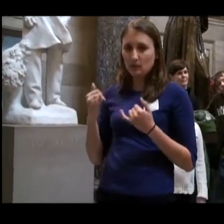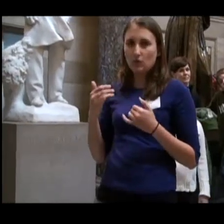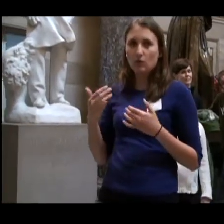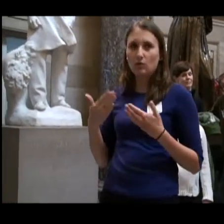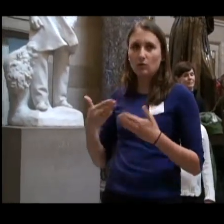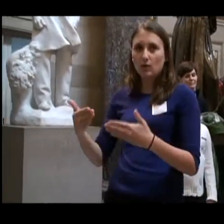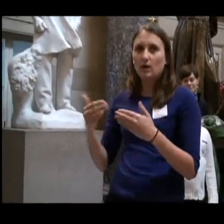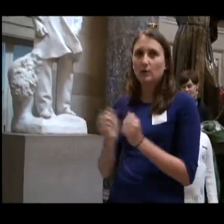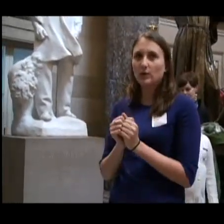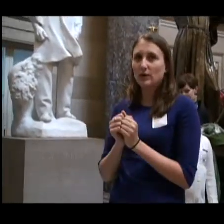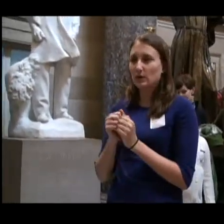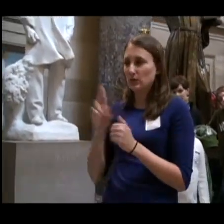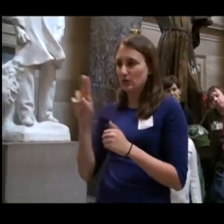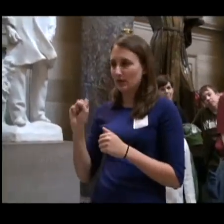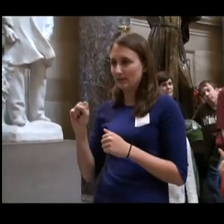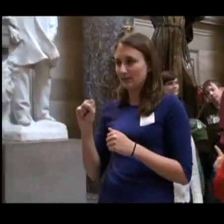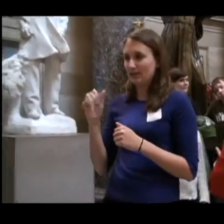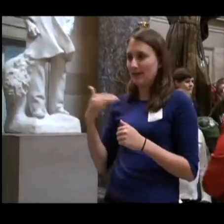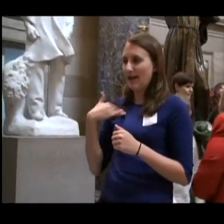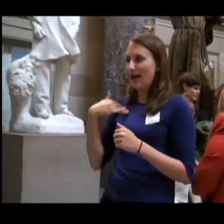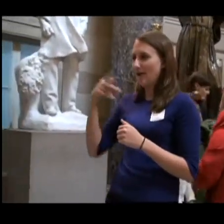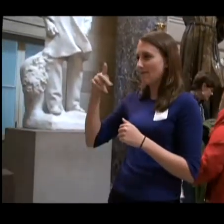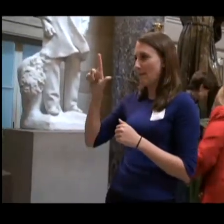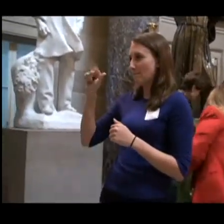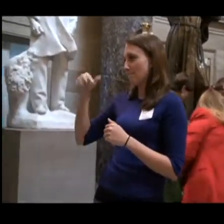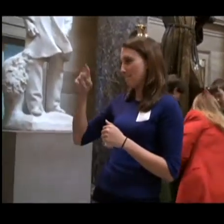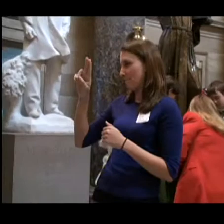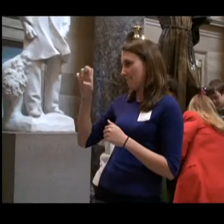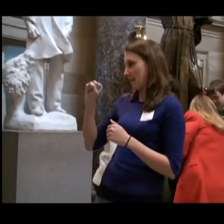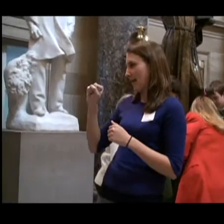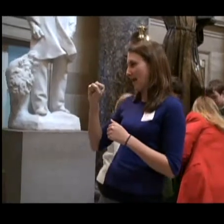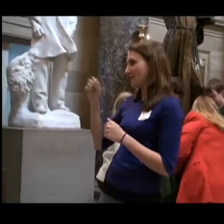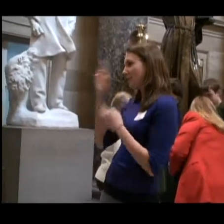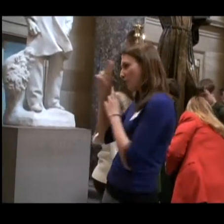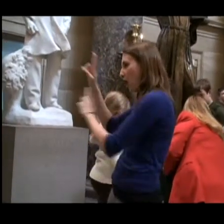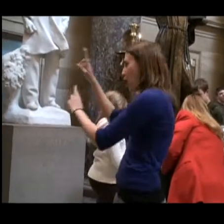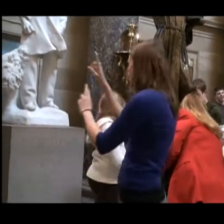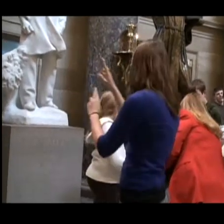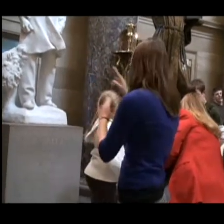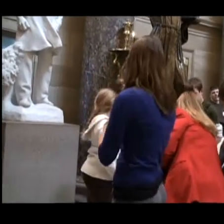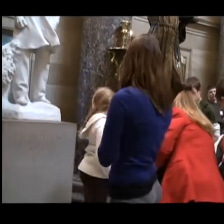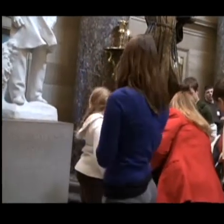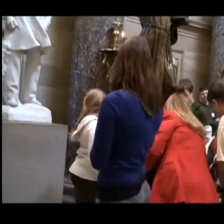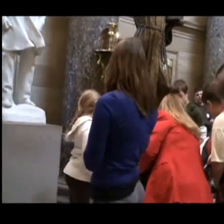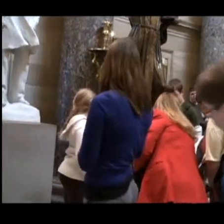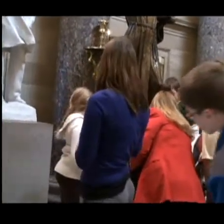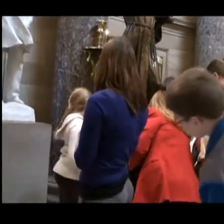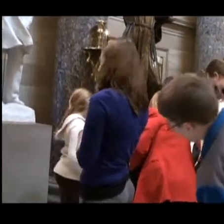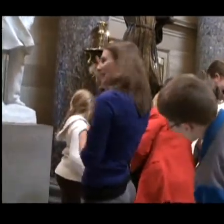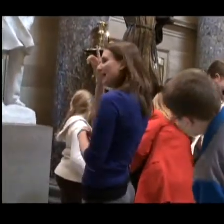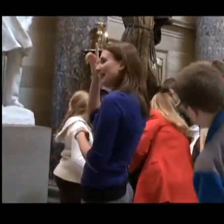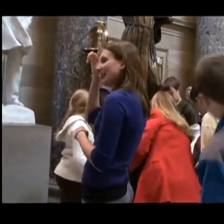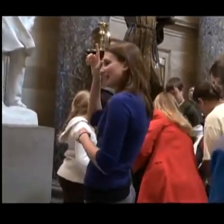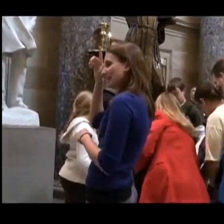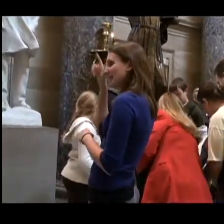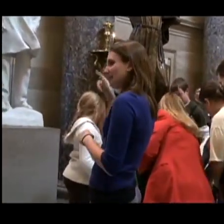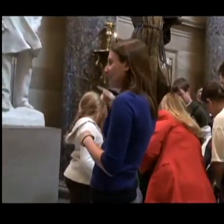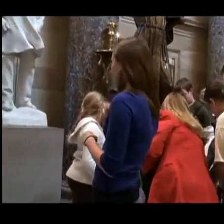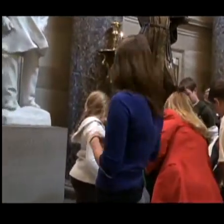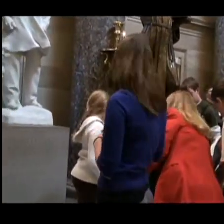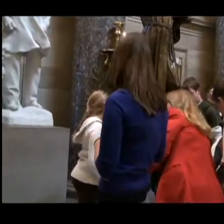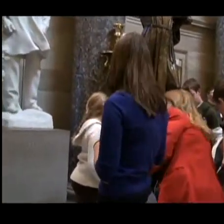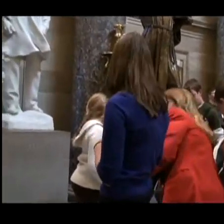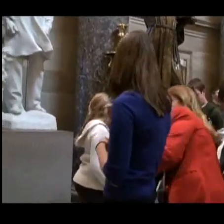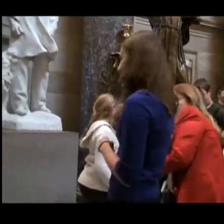plaques in the court in their honor. Right below Father Sanders' feet, you're going to see Abraham Lincoln. Now, he only served here one